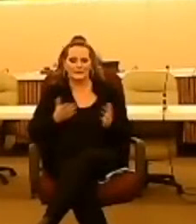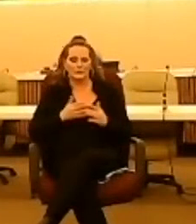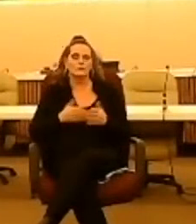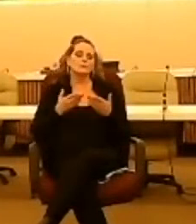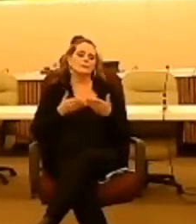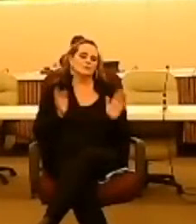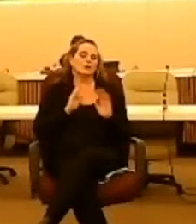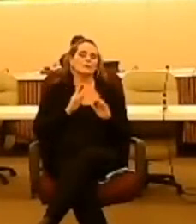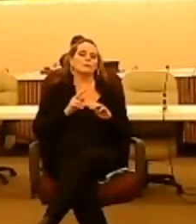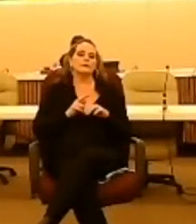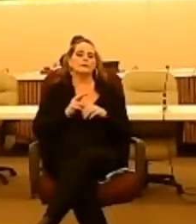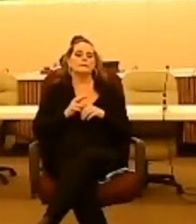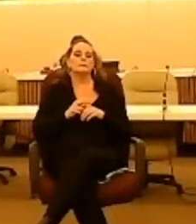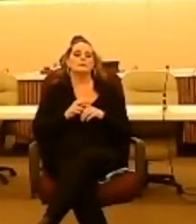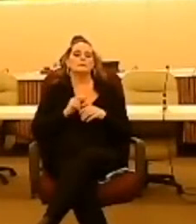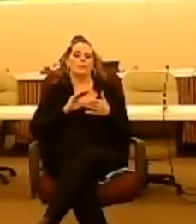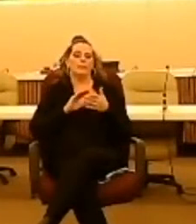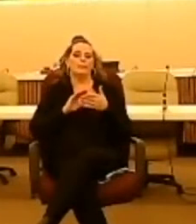presents these.